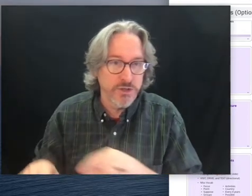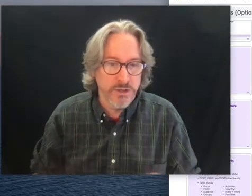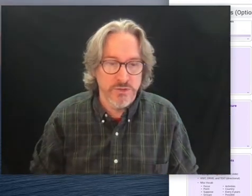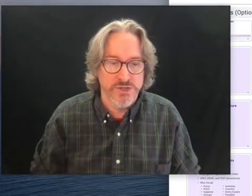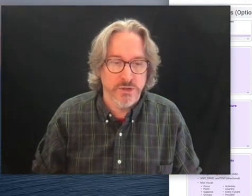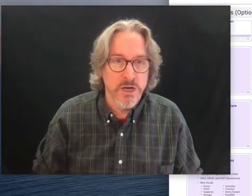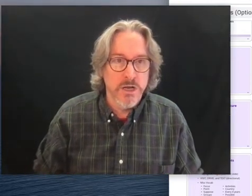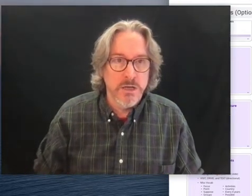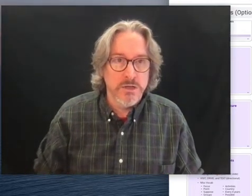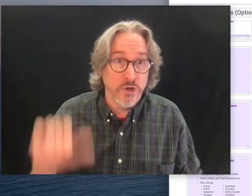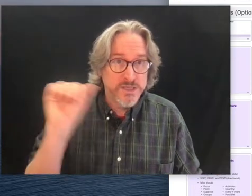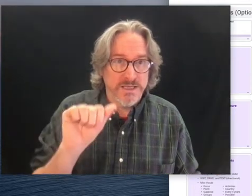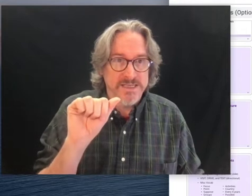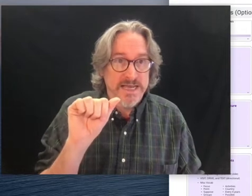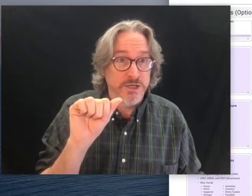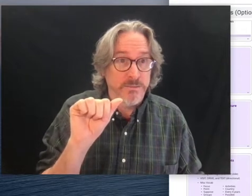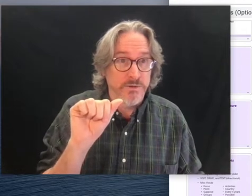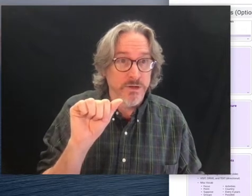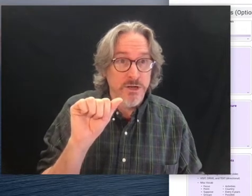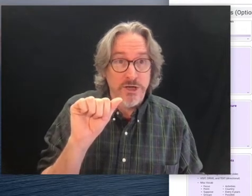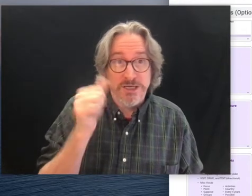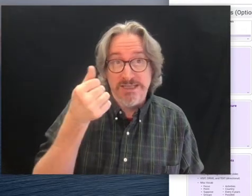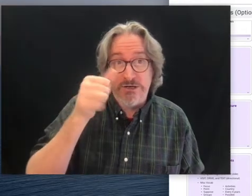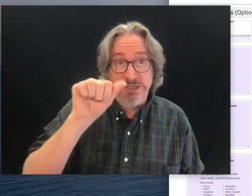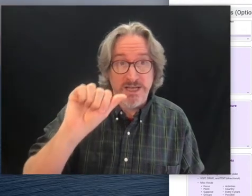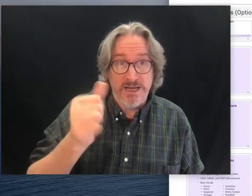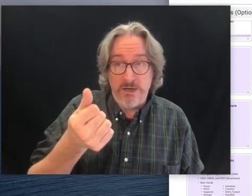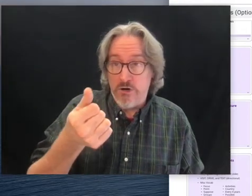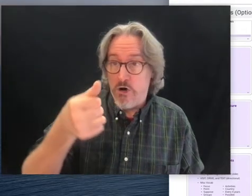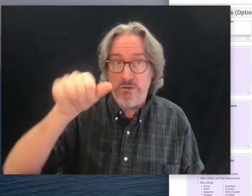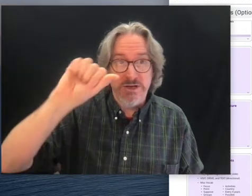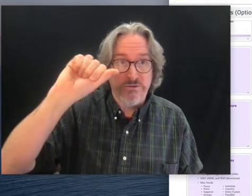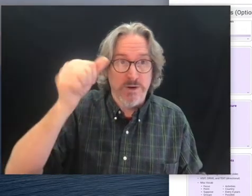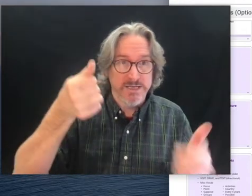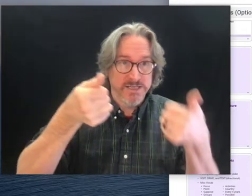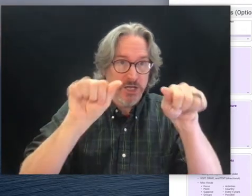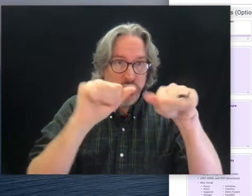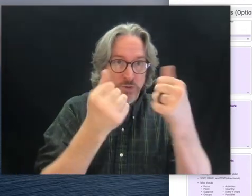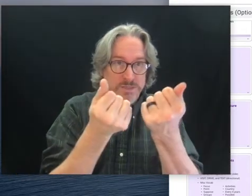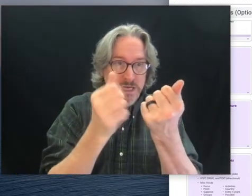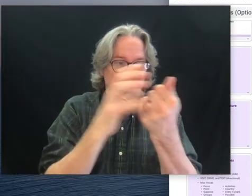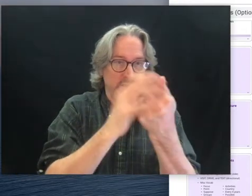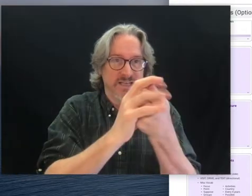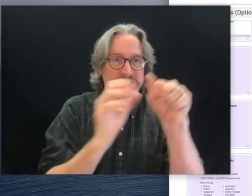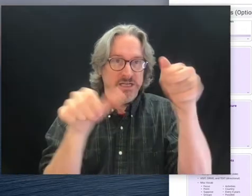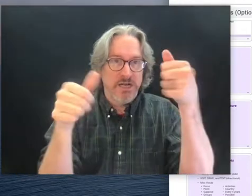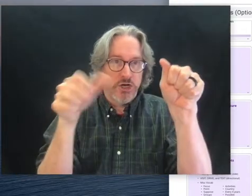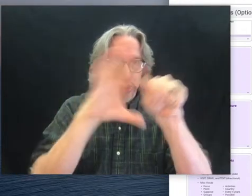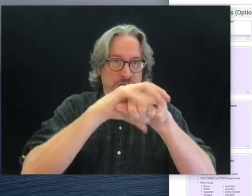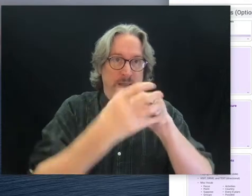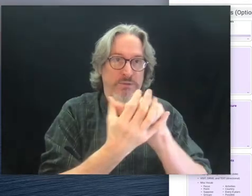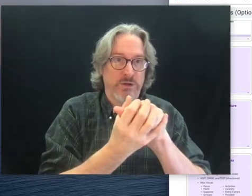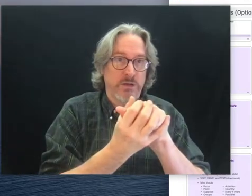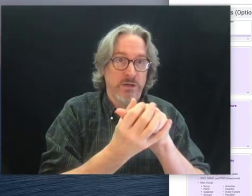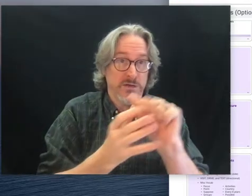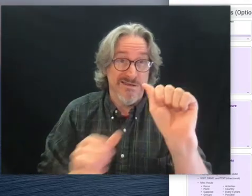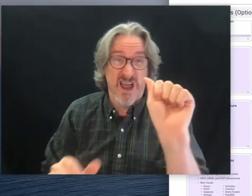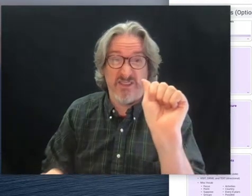language user looks at this hand shape, because they're seeing all the different ways they can use this